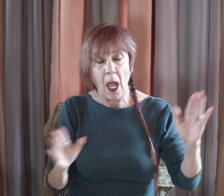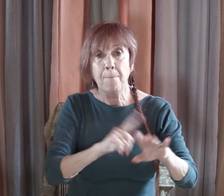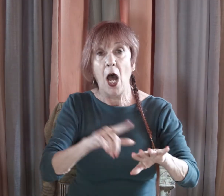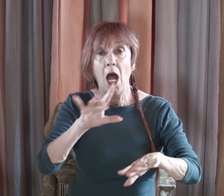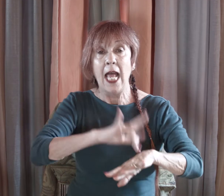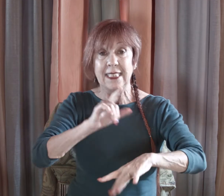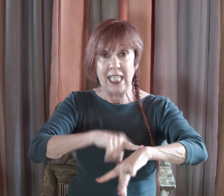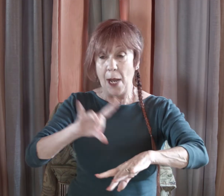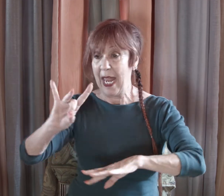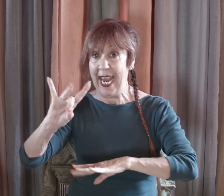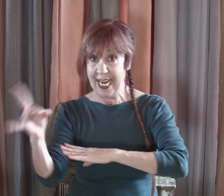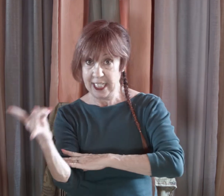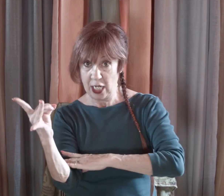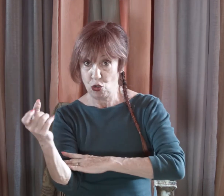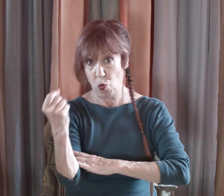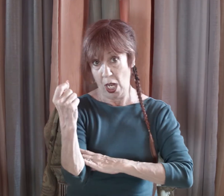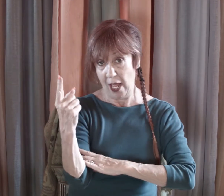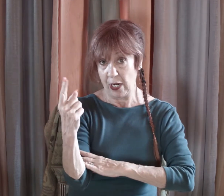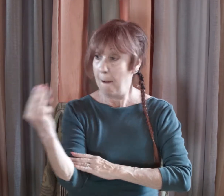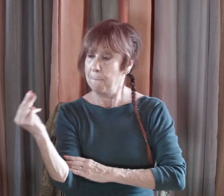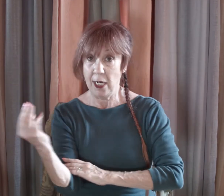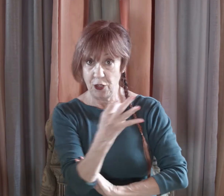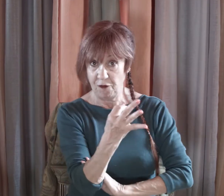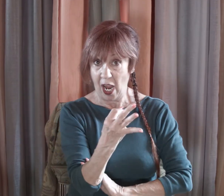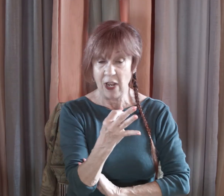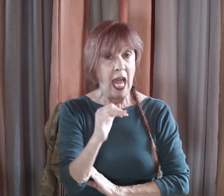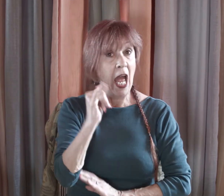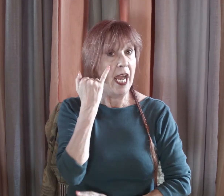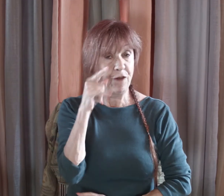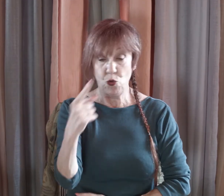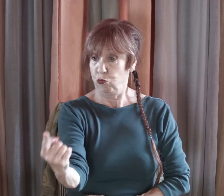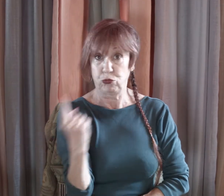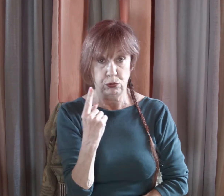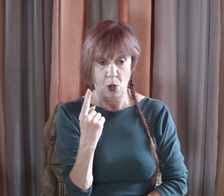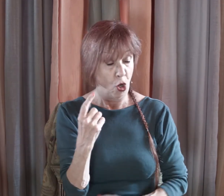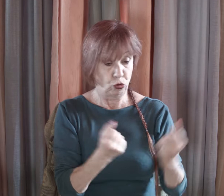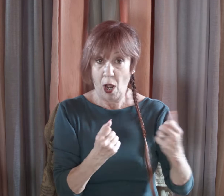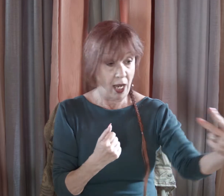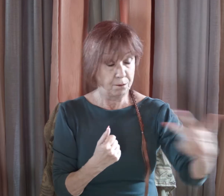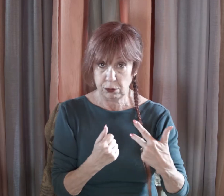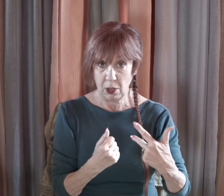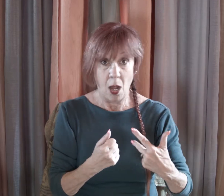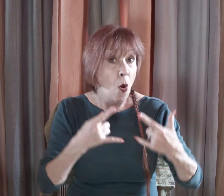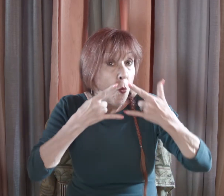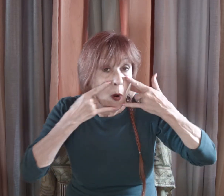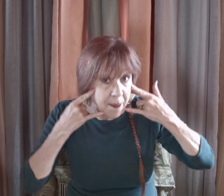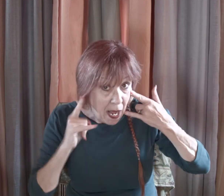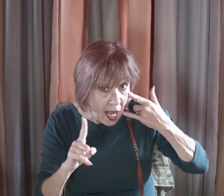8 and 11 a.m., Monday through Friday, anybody who drives up or walks up that has a mask on will